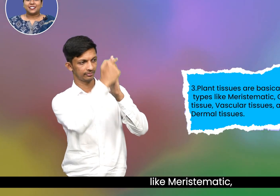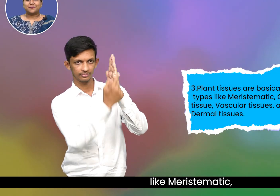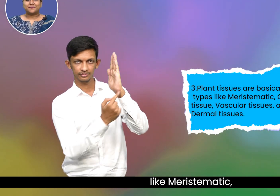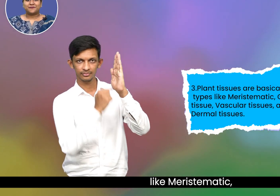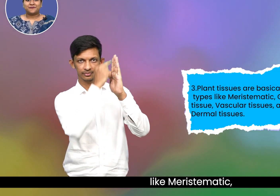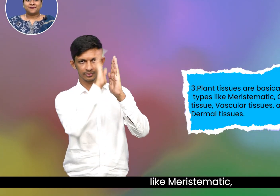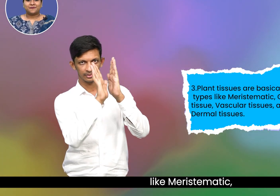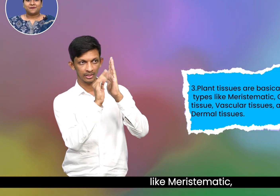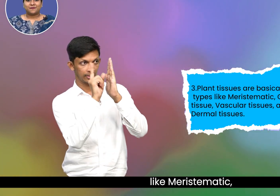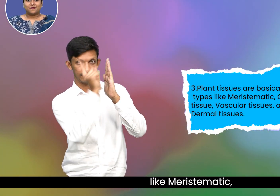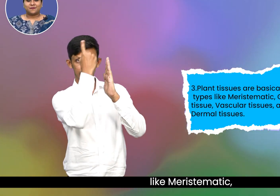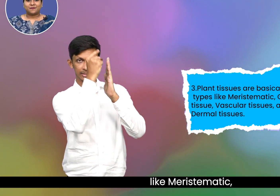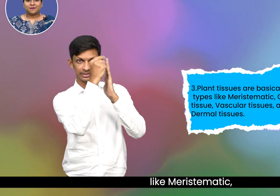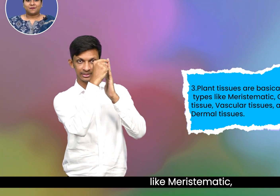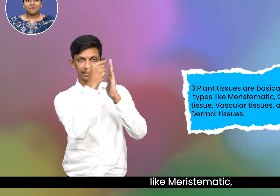Meristematic,